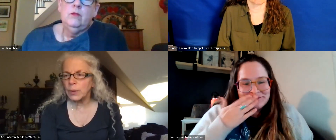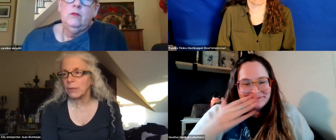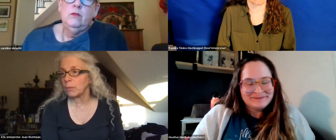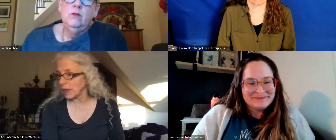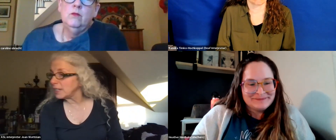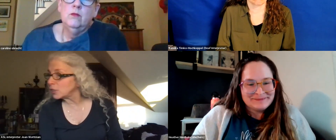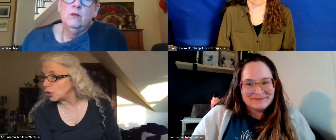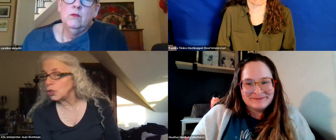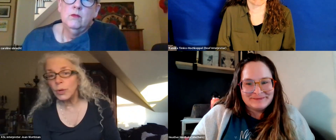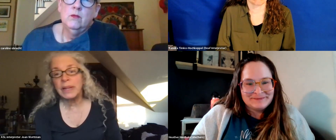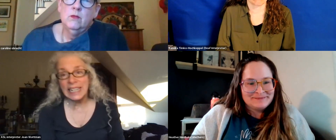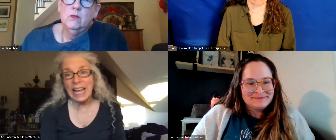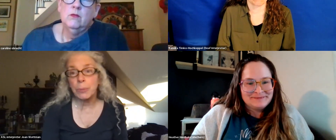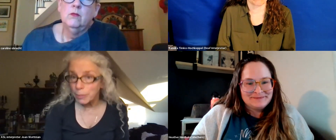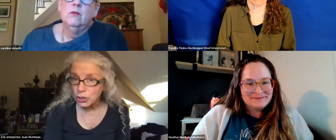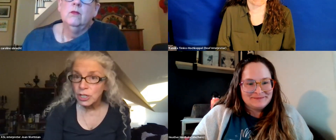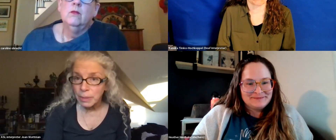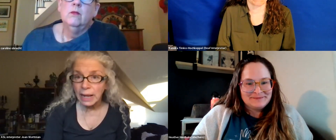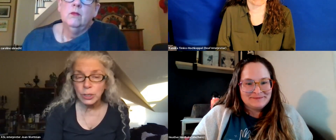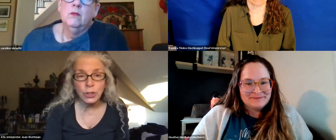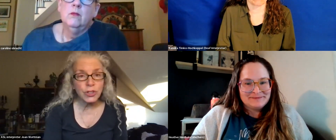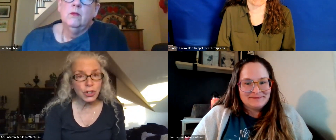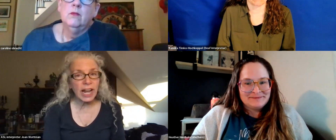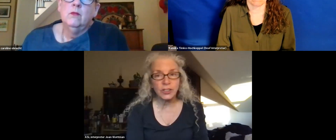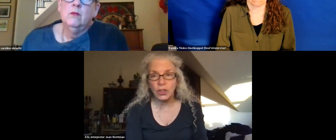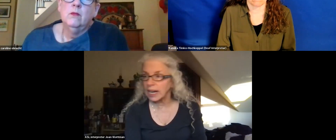what I would like to do would be to get permission to be